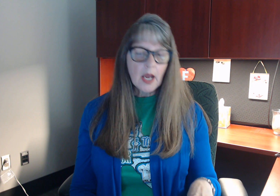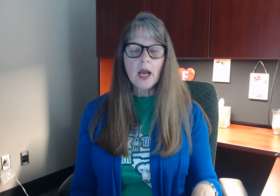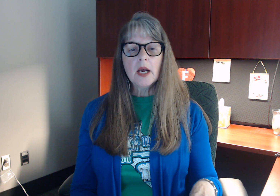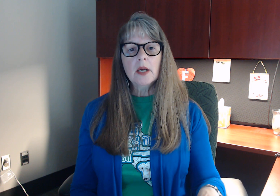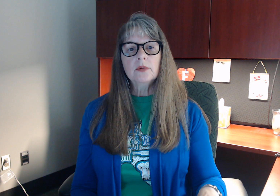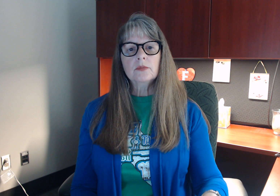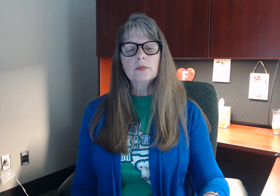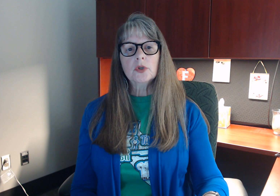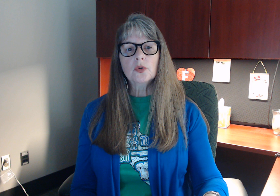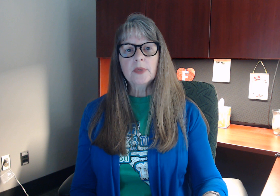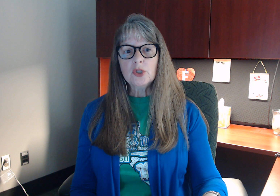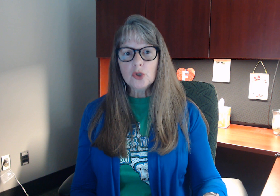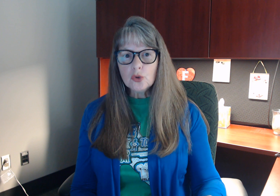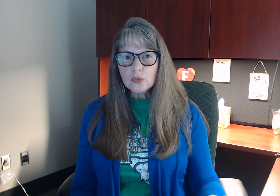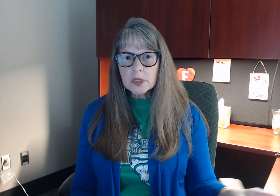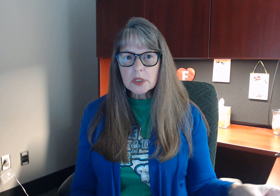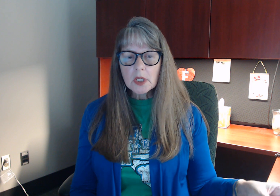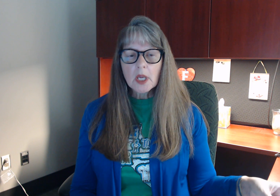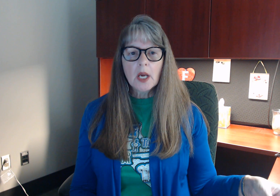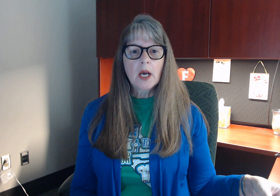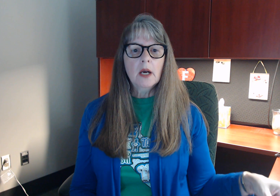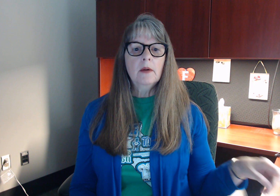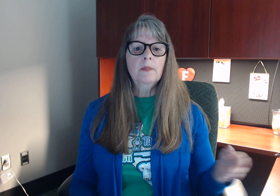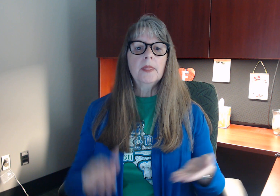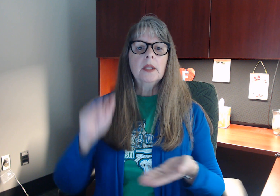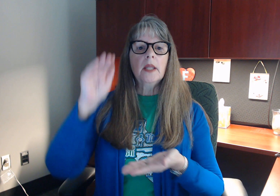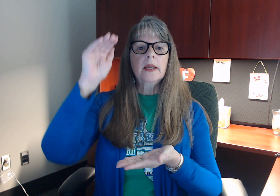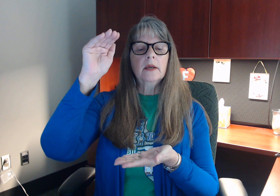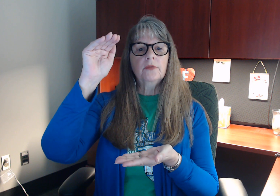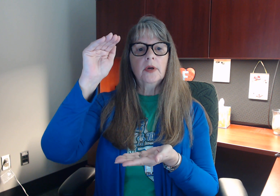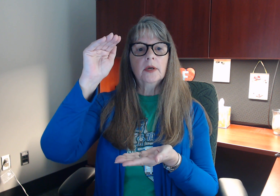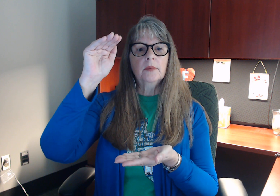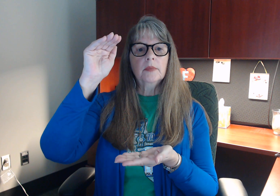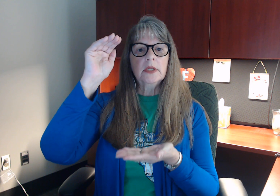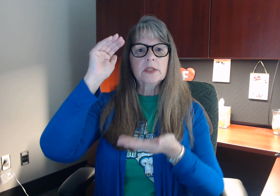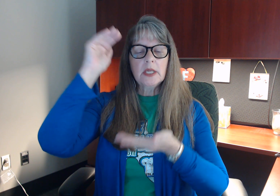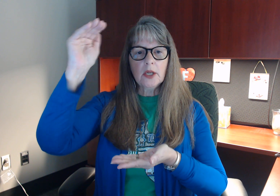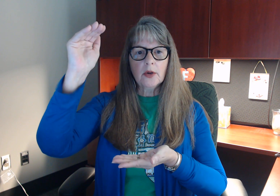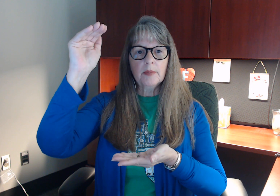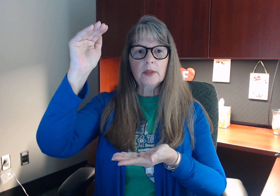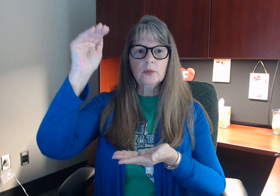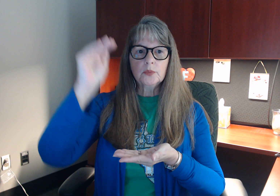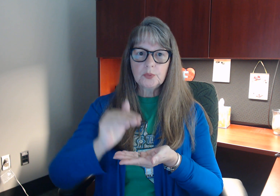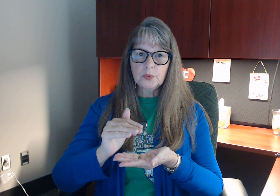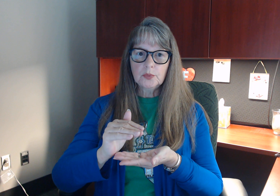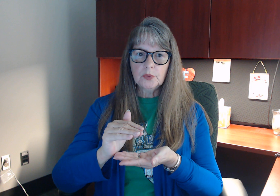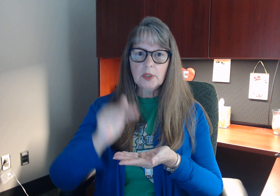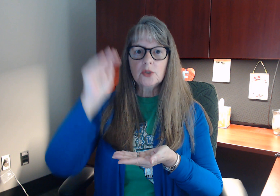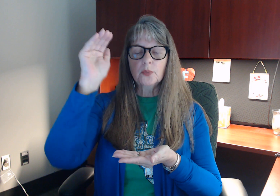Okay. To reduce, like if it's here, but you need to reduce